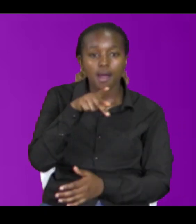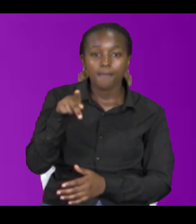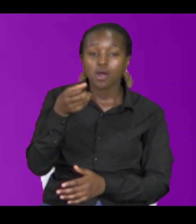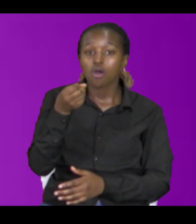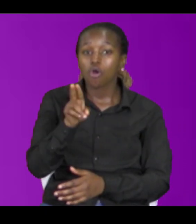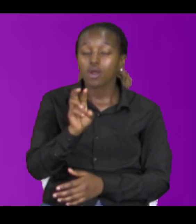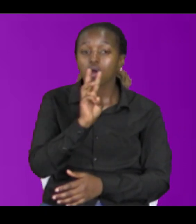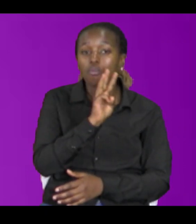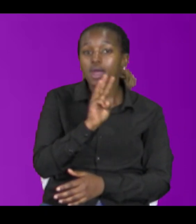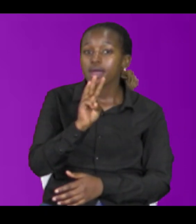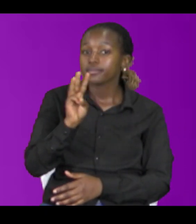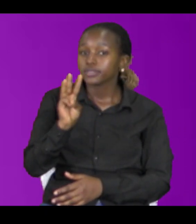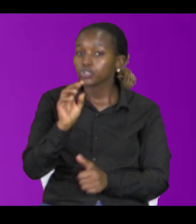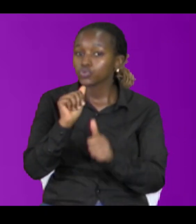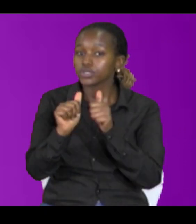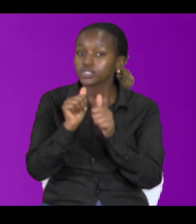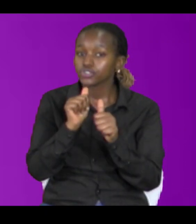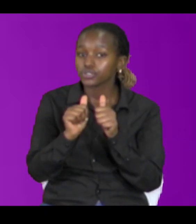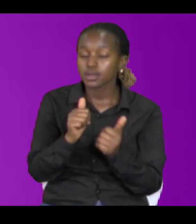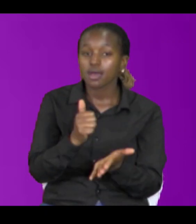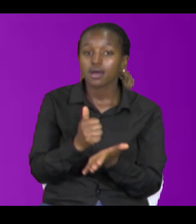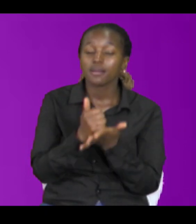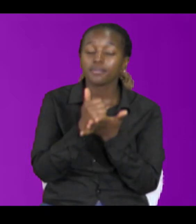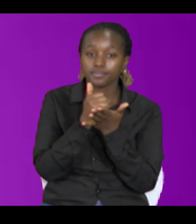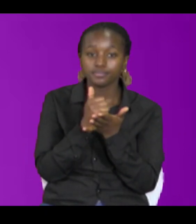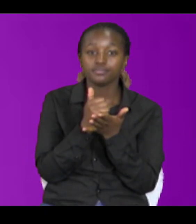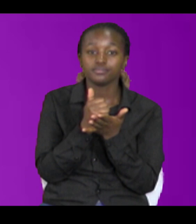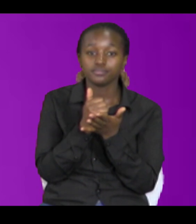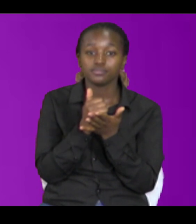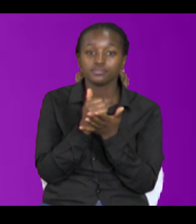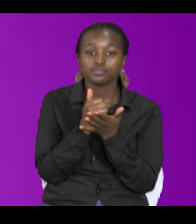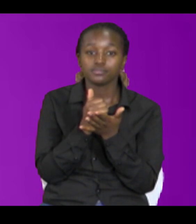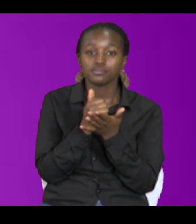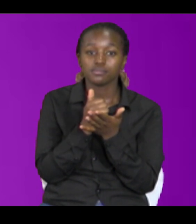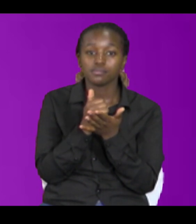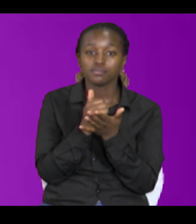website that can help our